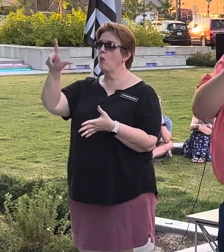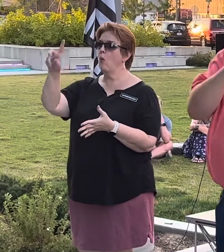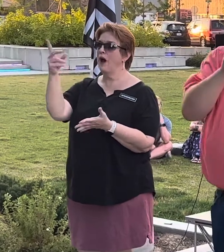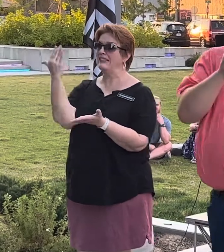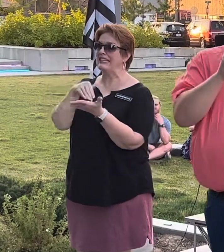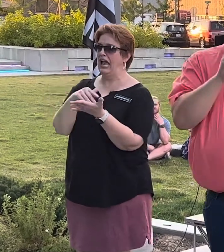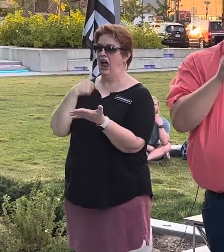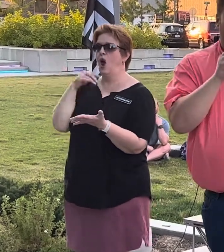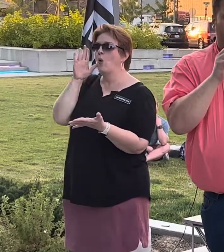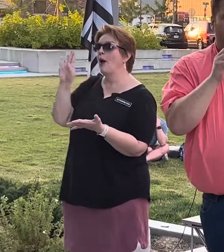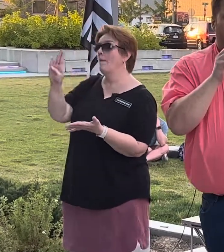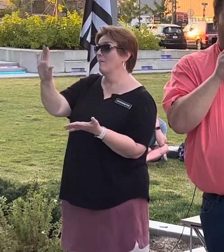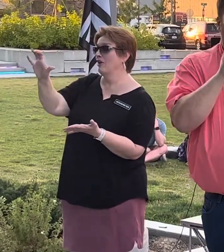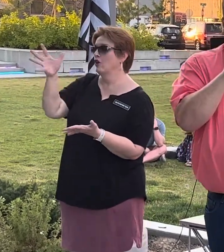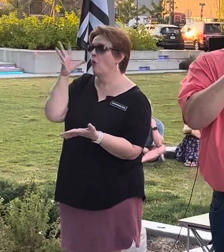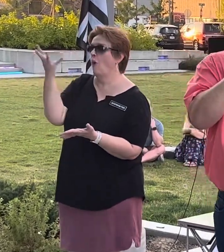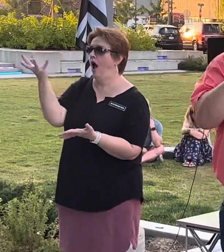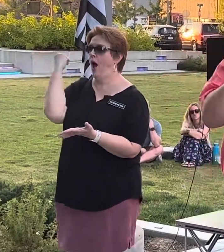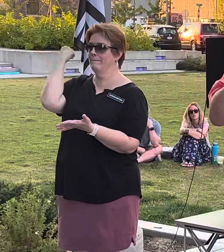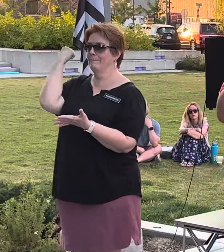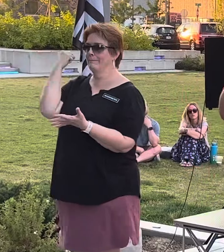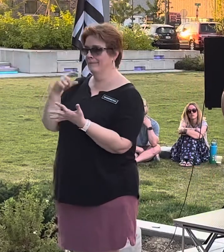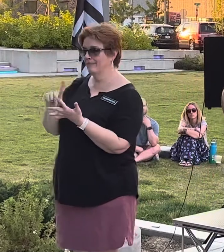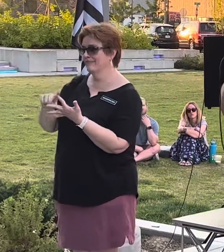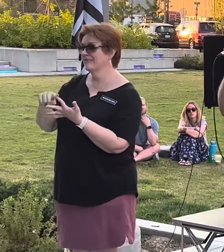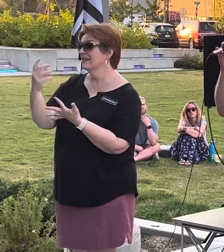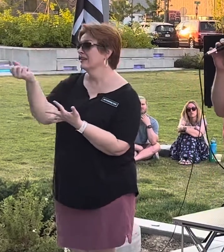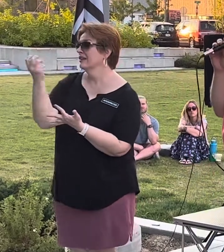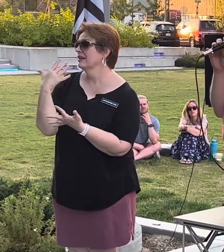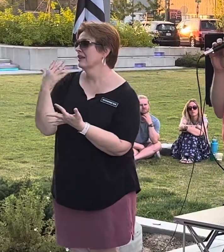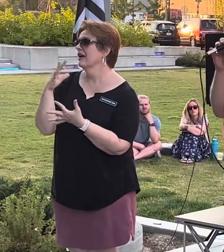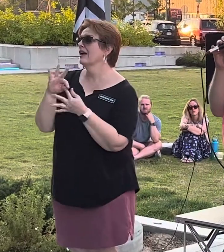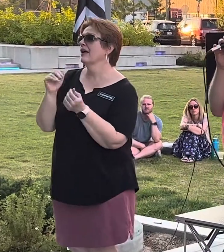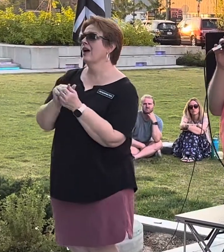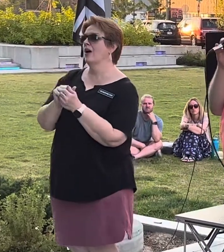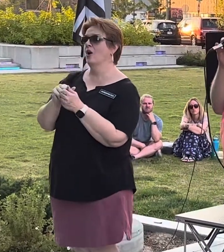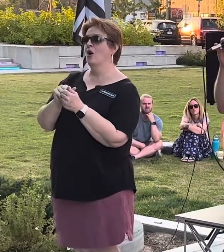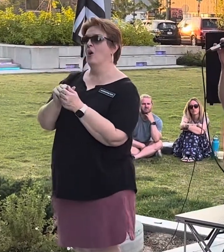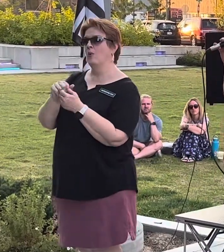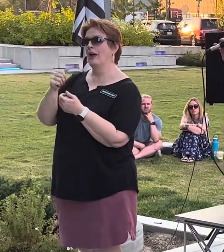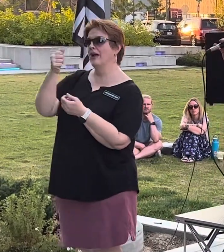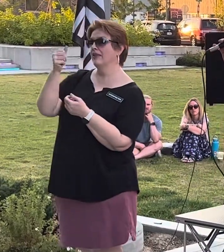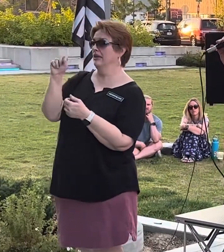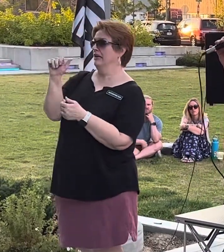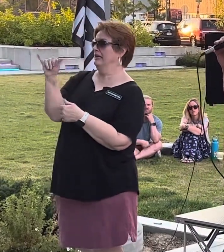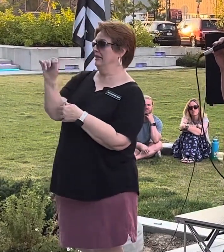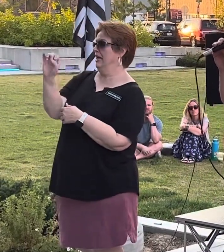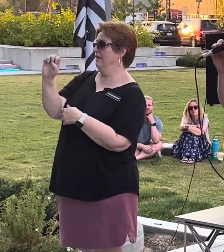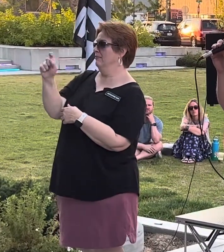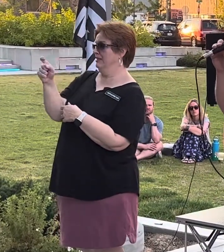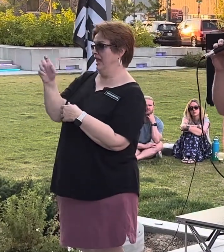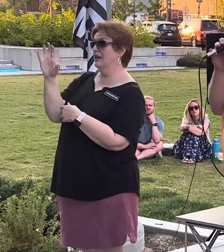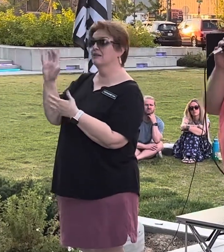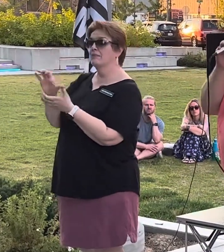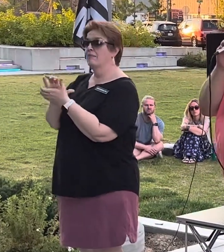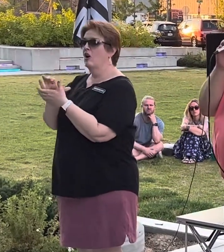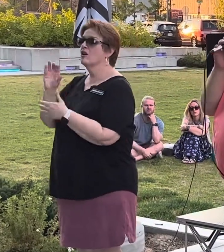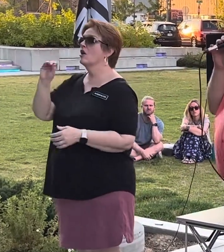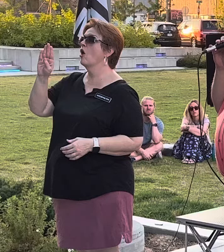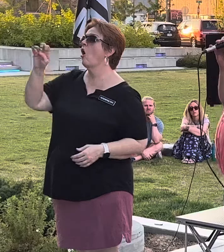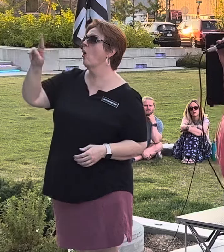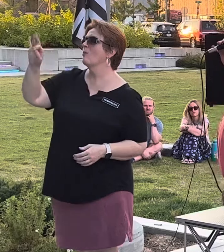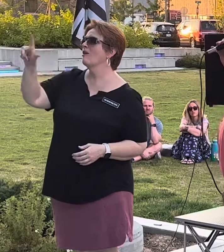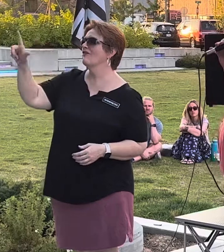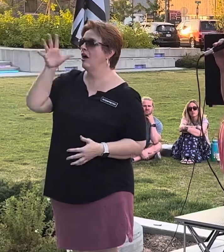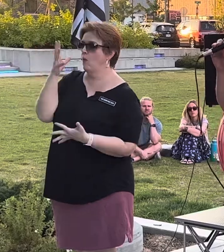away contraception. Bring us a case about same-sex marriage, and we'll overturn Obergefell. Bring